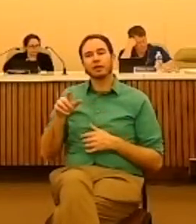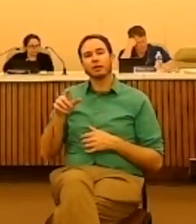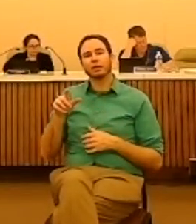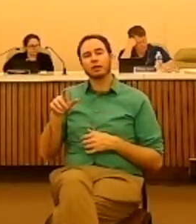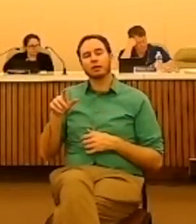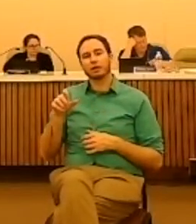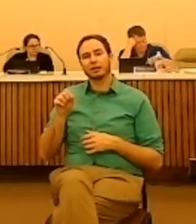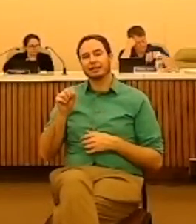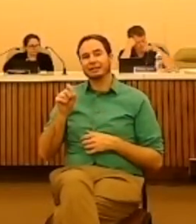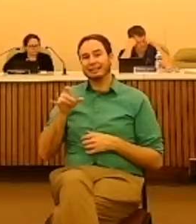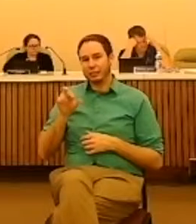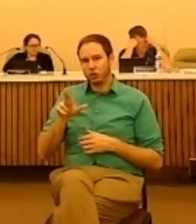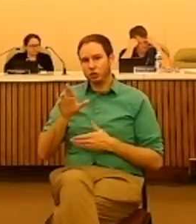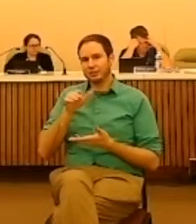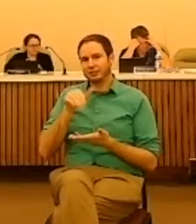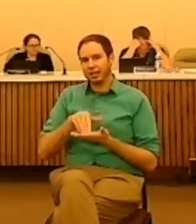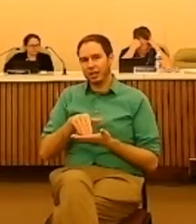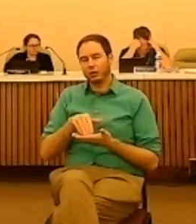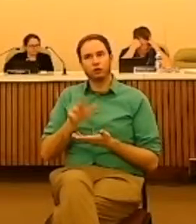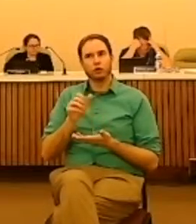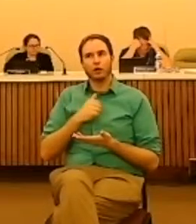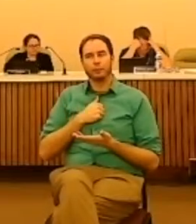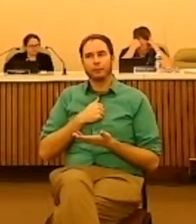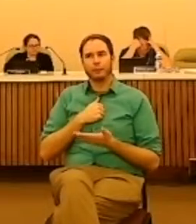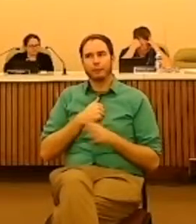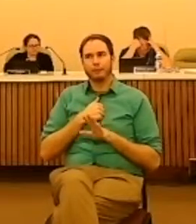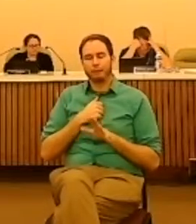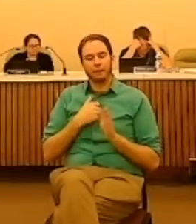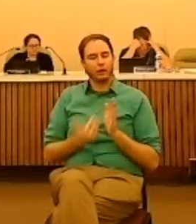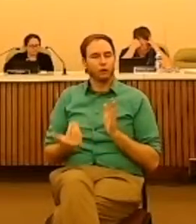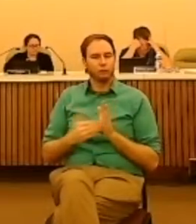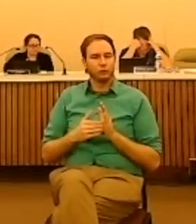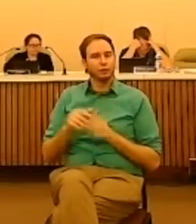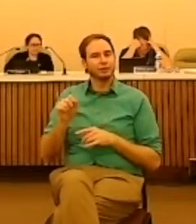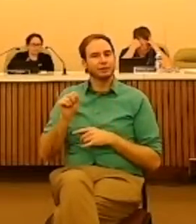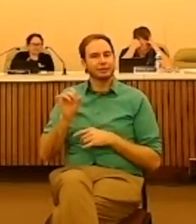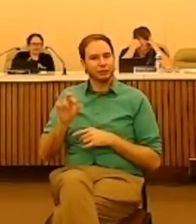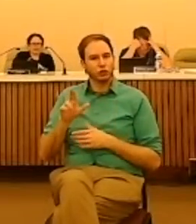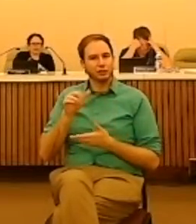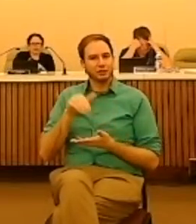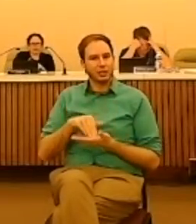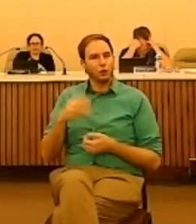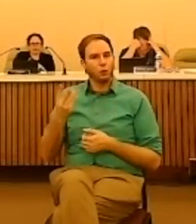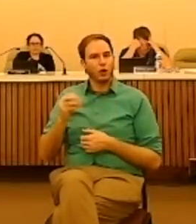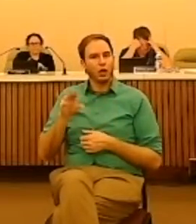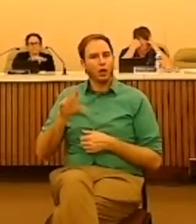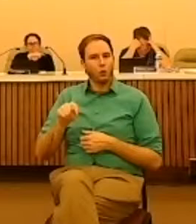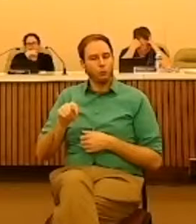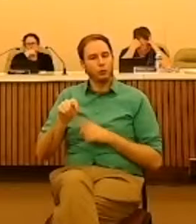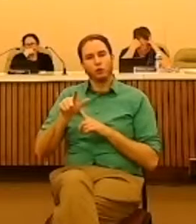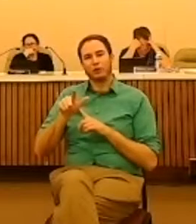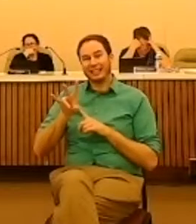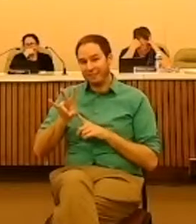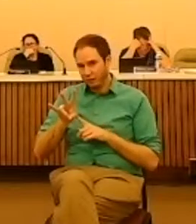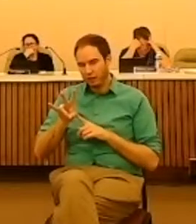October 22nd, or I'm sorry, on Wednesday, I'll start over. At the senior center on Wednesday, October